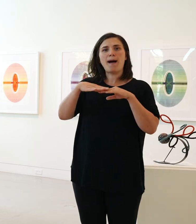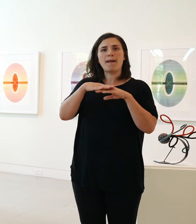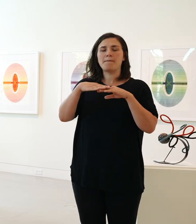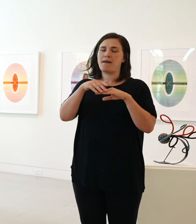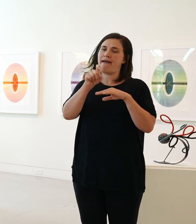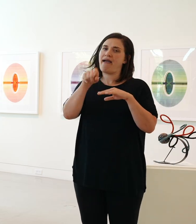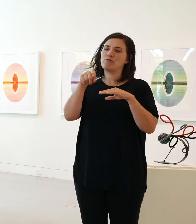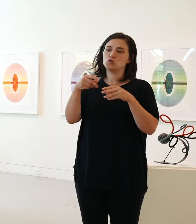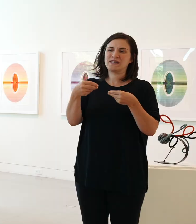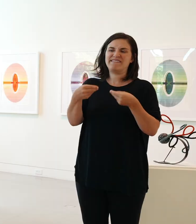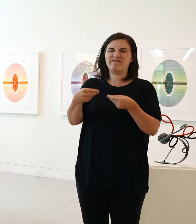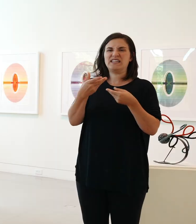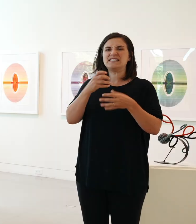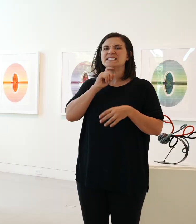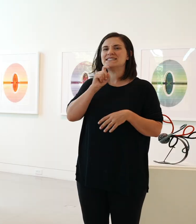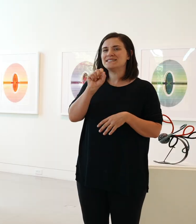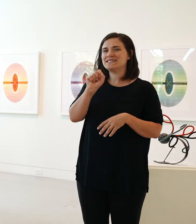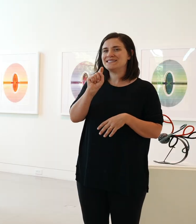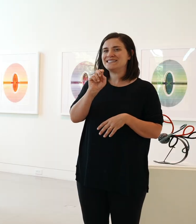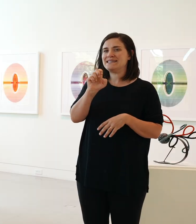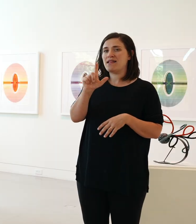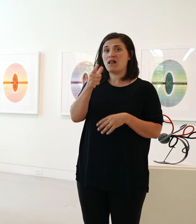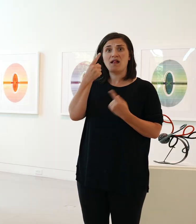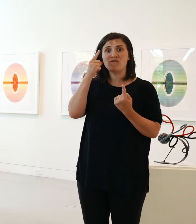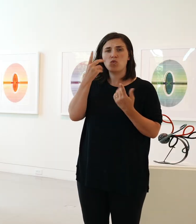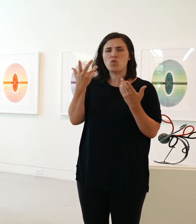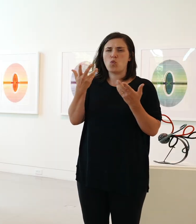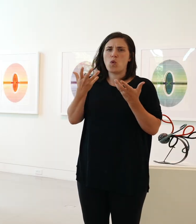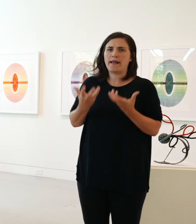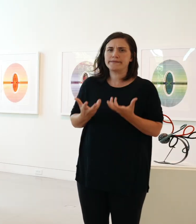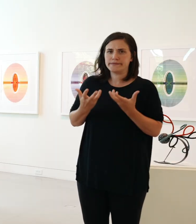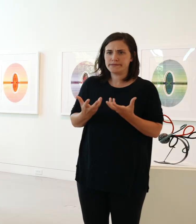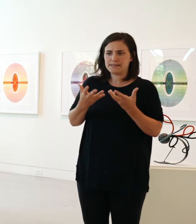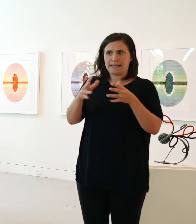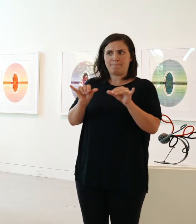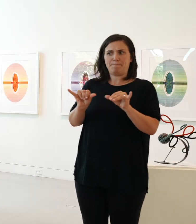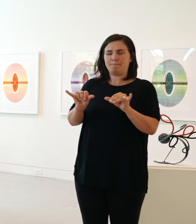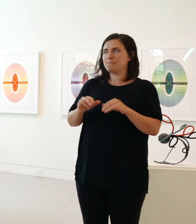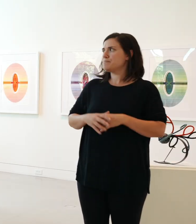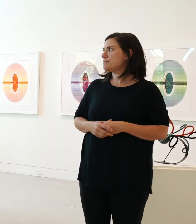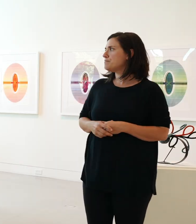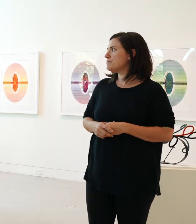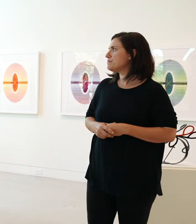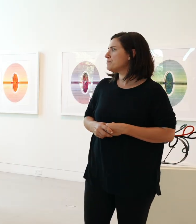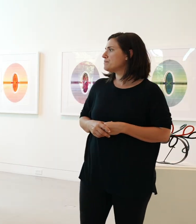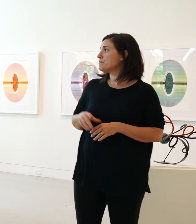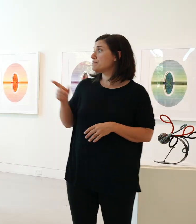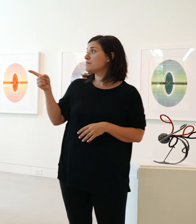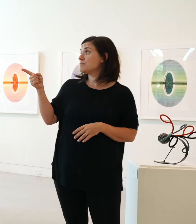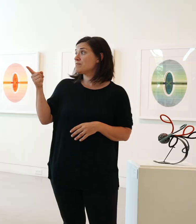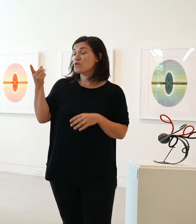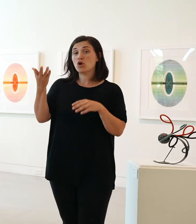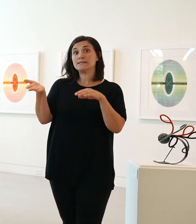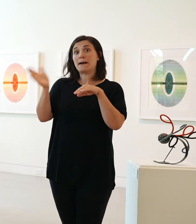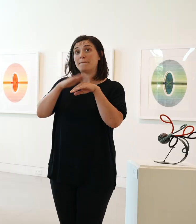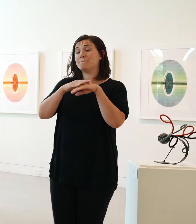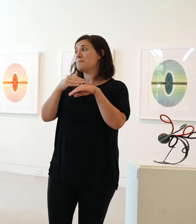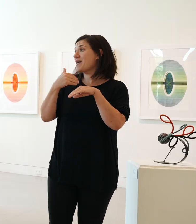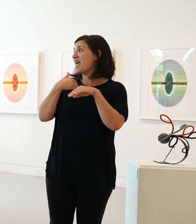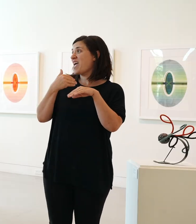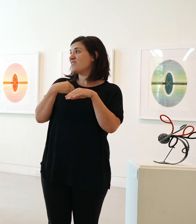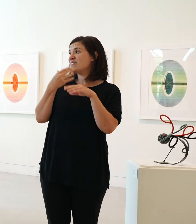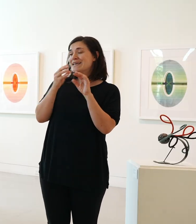to weight this thing down. And then, thanks to a clear acrylic, I've floated